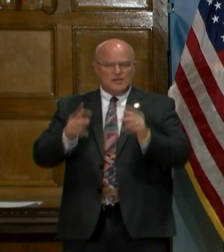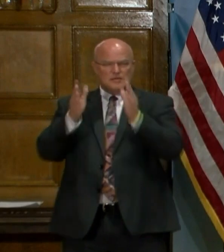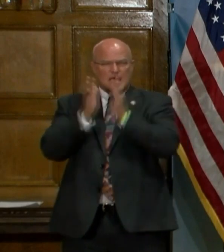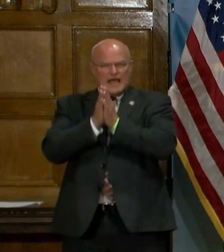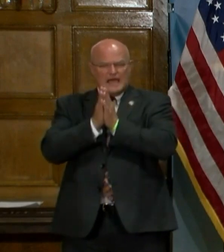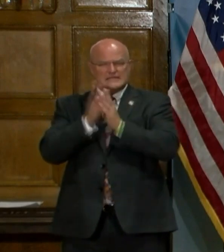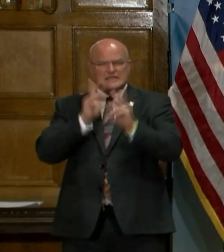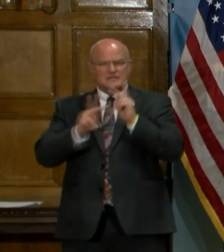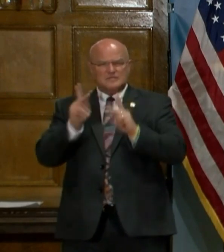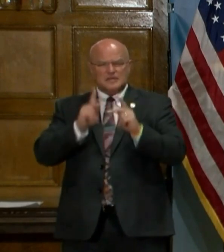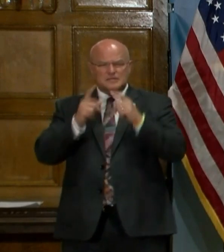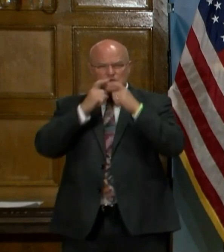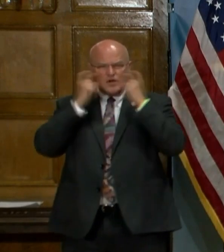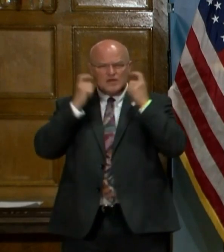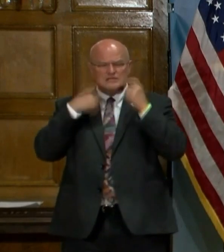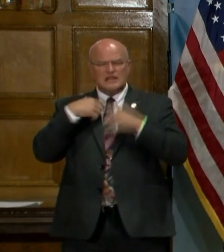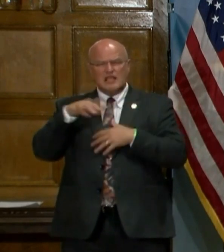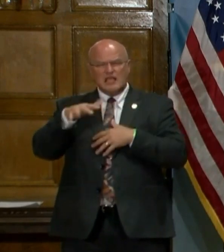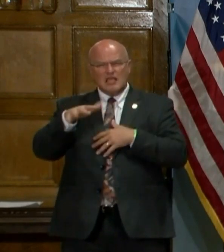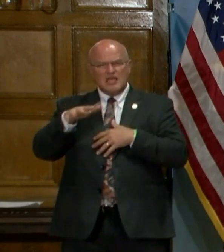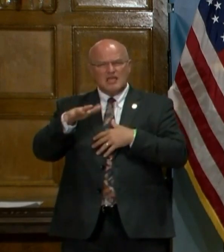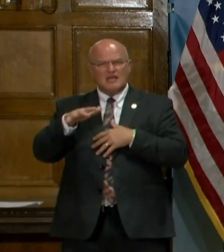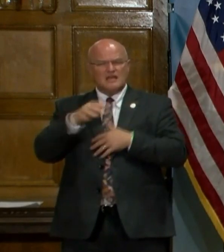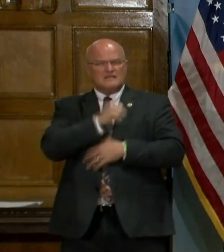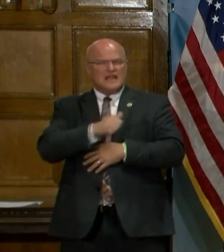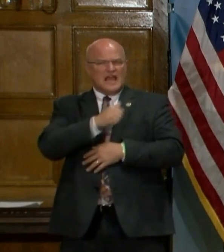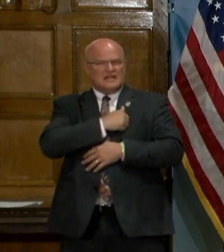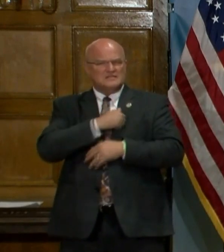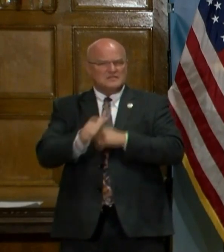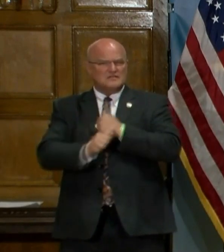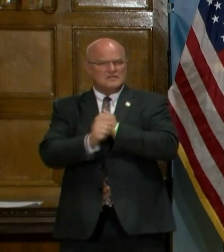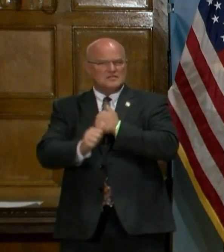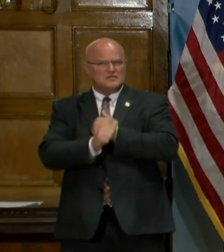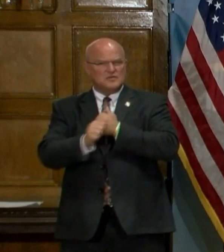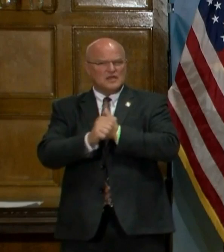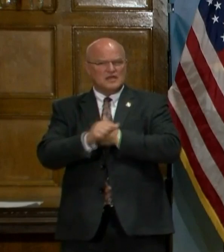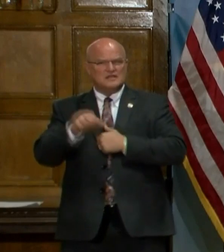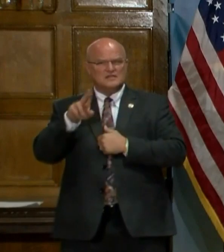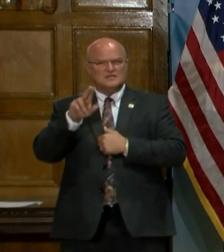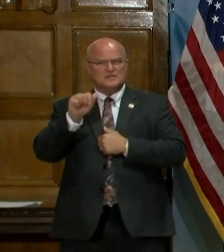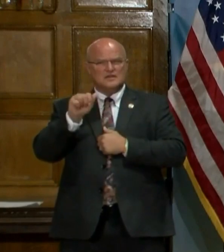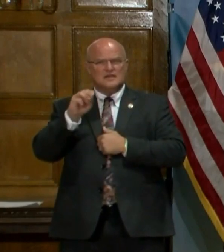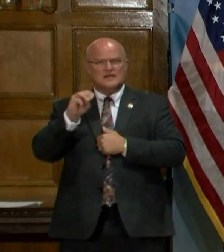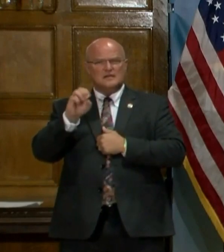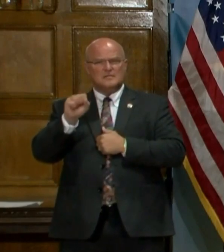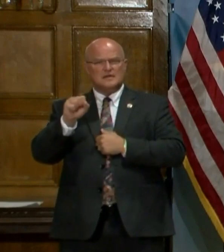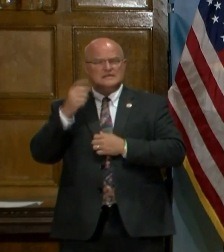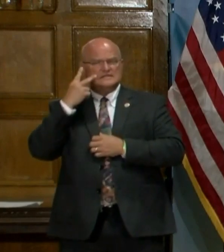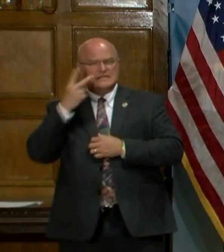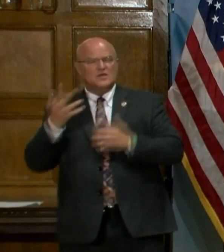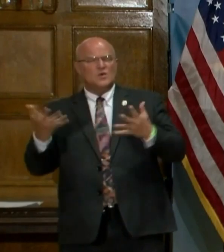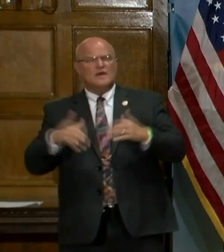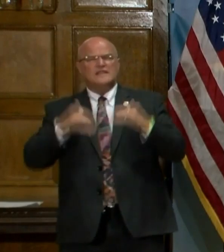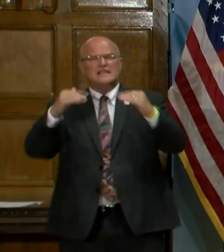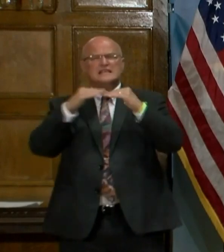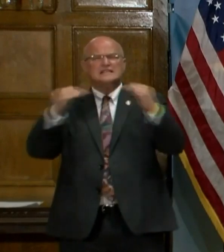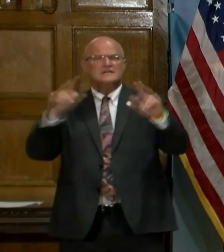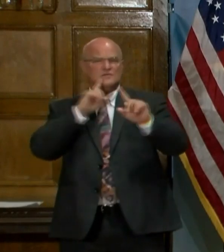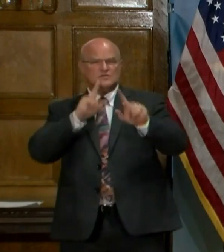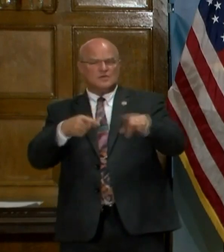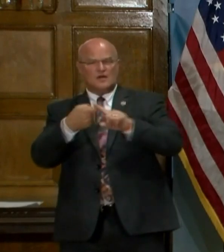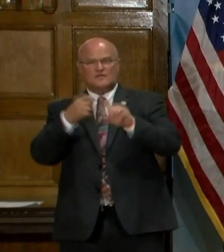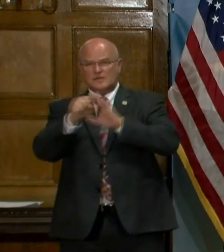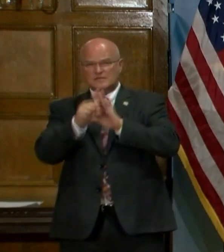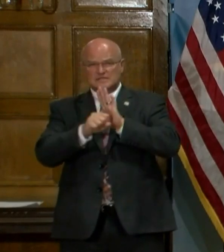like a pretty lukewarm response given the magnitude of the threat that UAMS sees. What is the next level of response